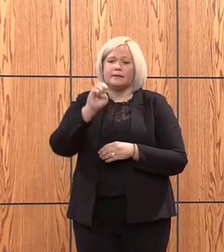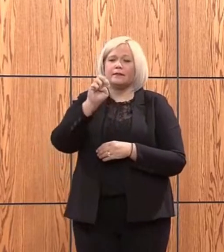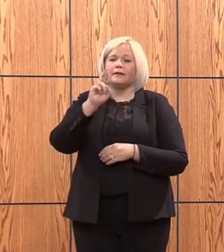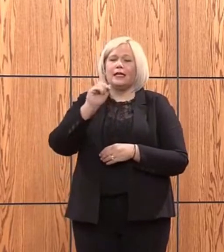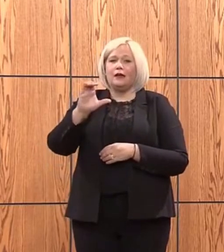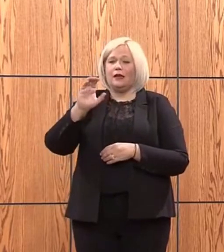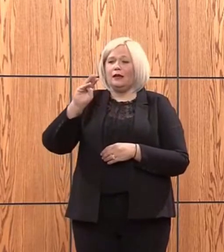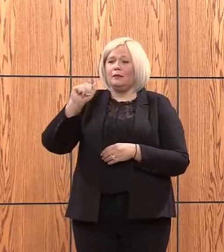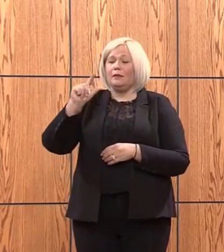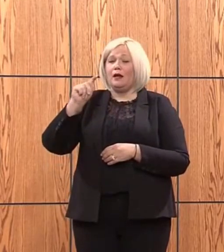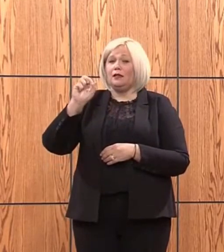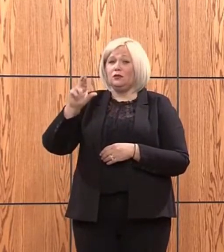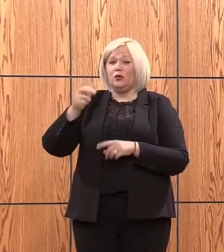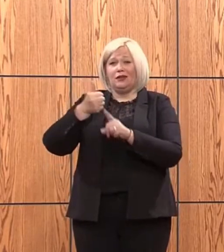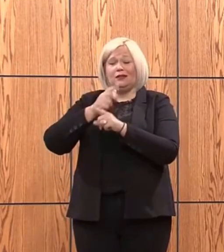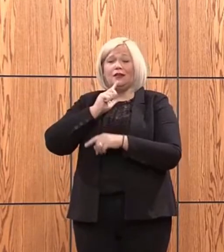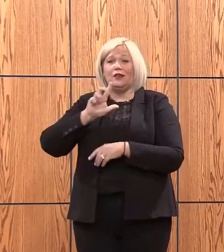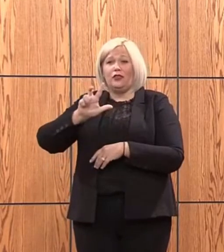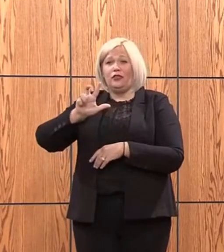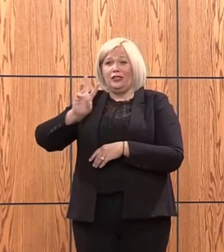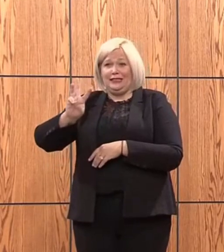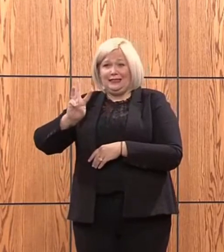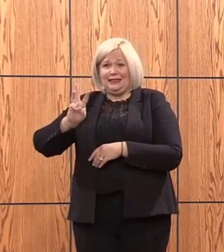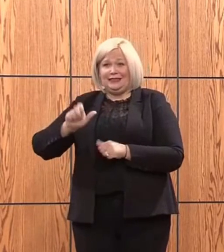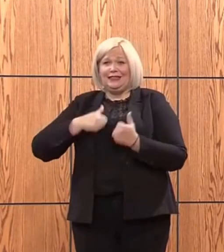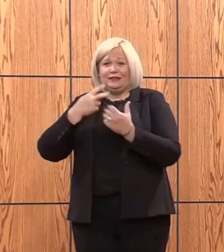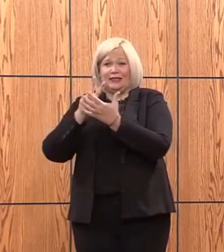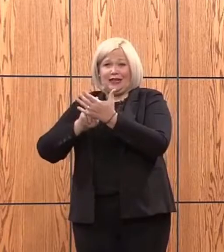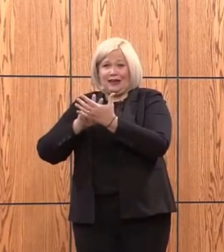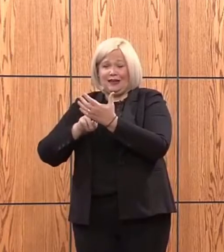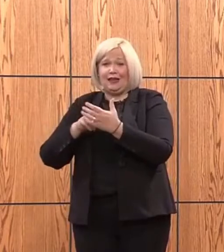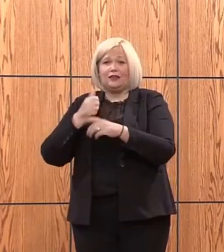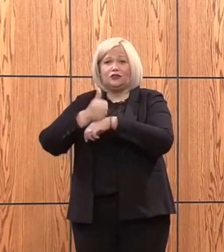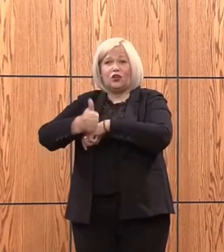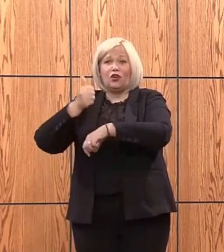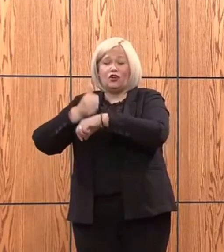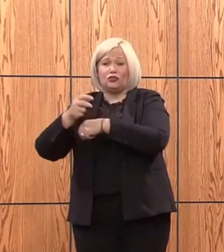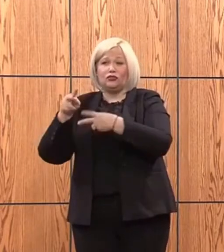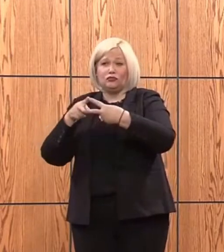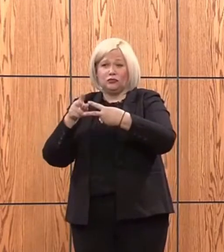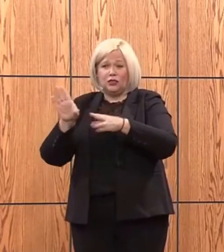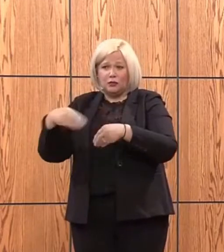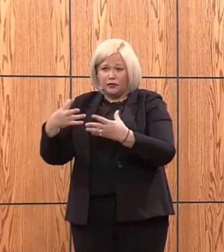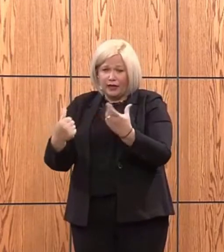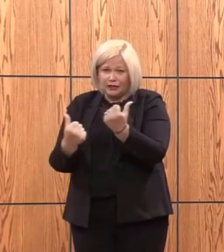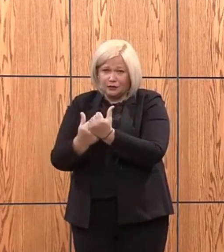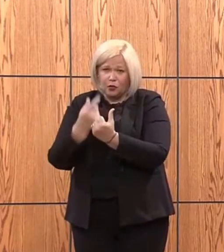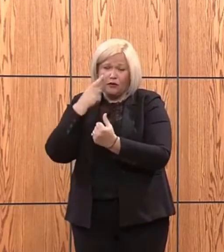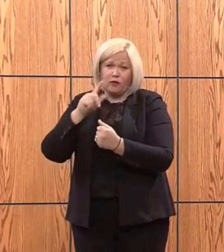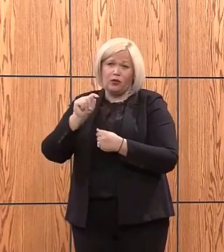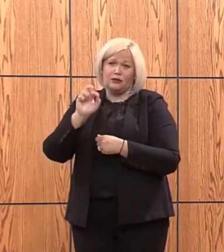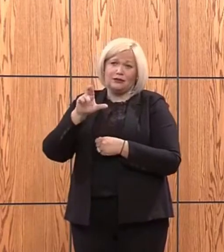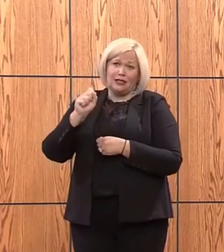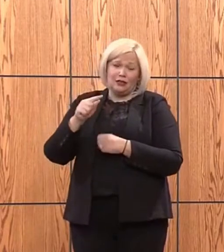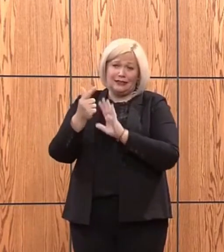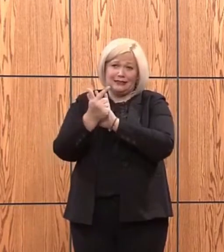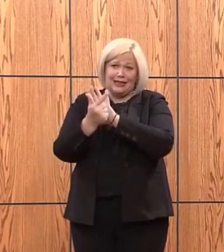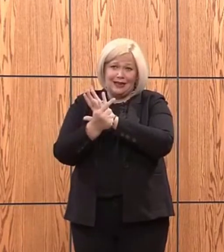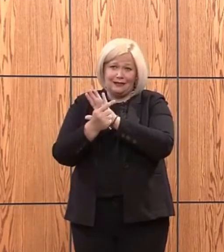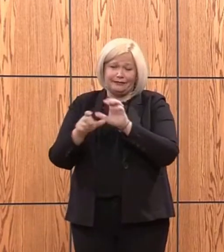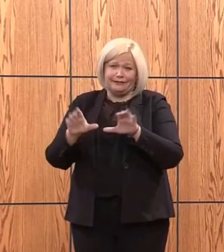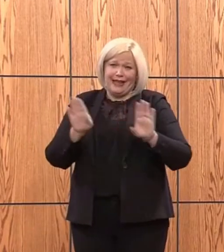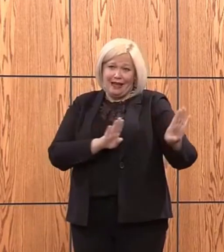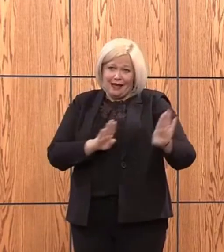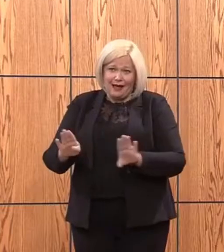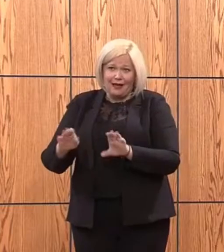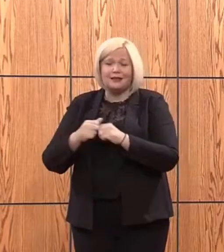Eric Molitor, age 36, of Cadillac, charged with 2 felony counts, providing material support for terrorist acts, and carrying